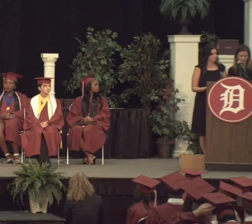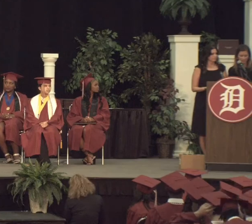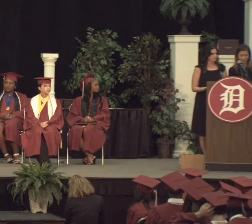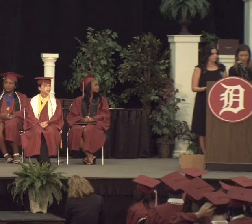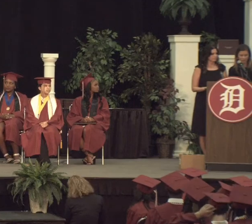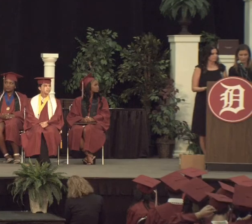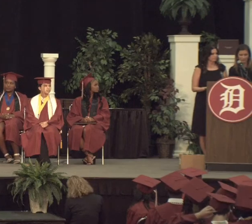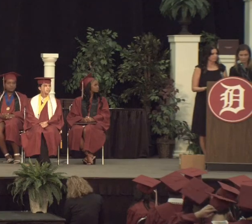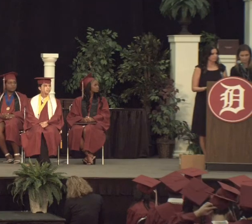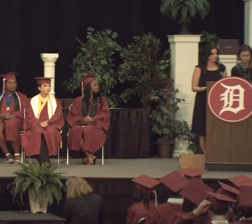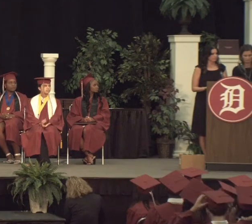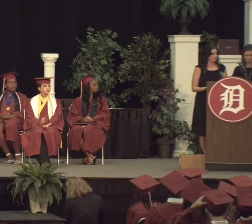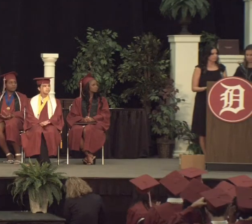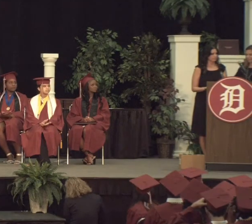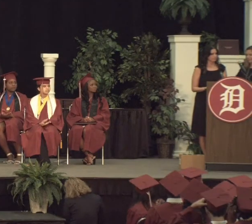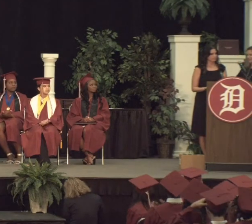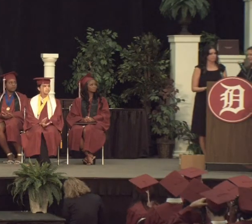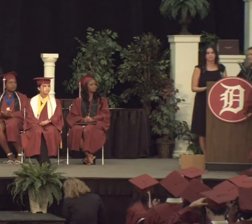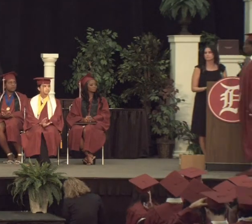Alexander Hamilton.